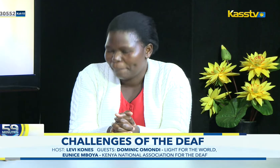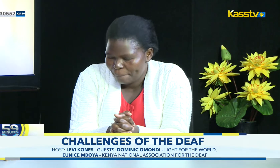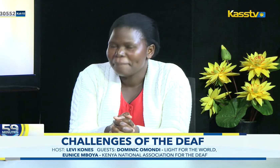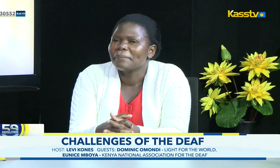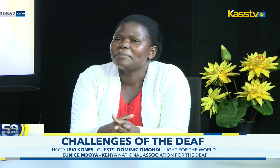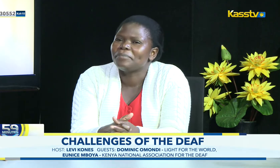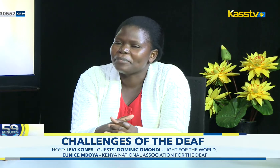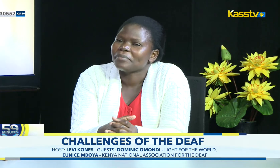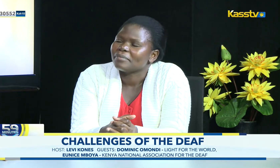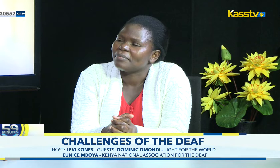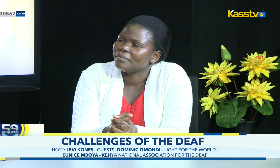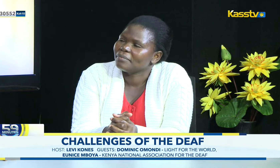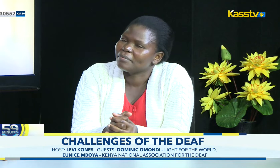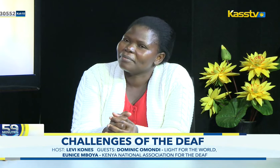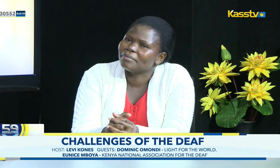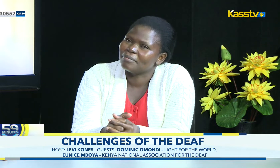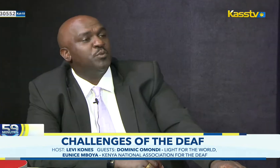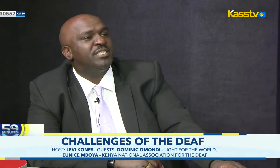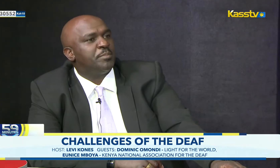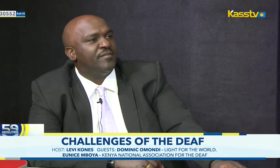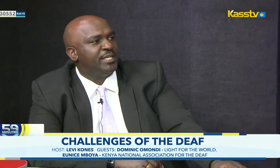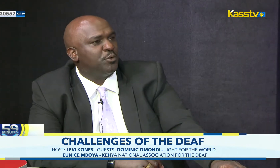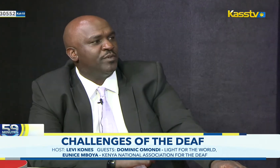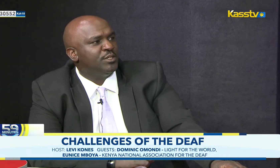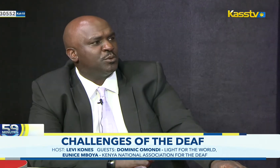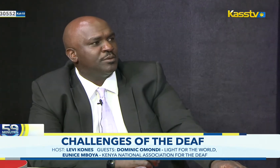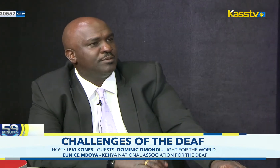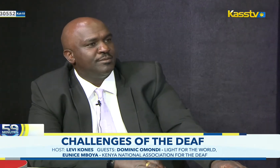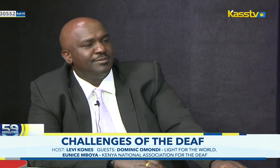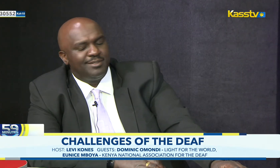that I need from them. Yeah, interesting science. How do we say private and confidential?